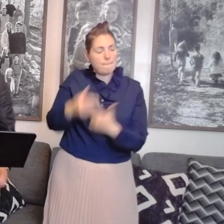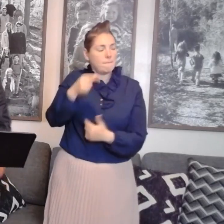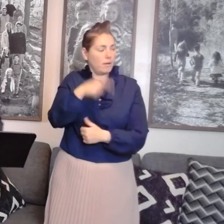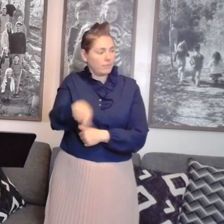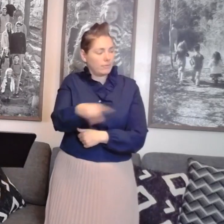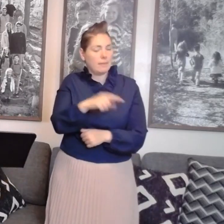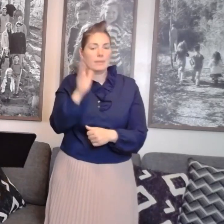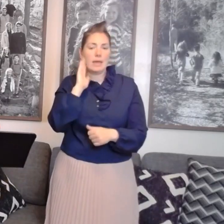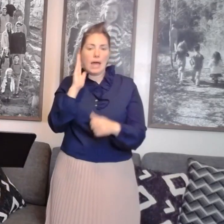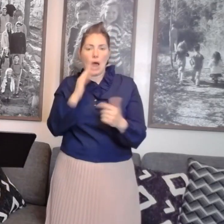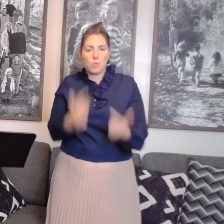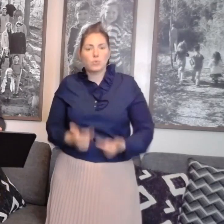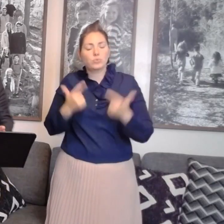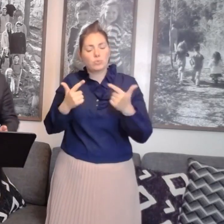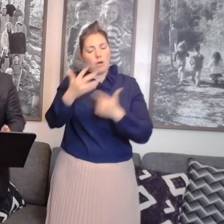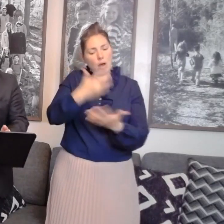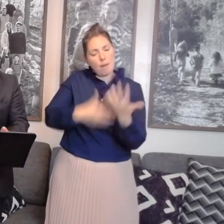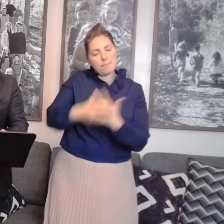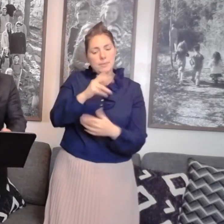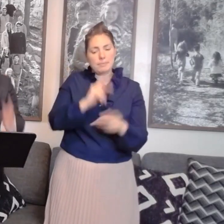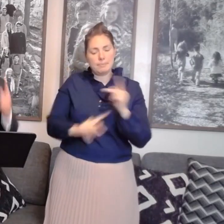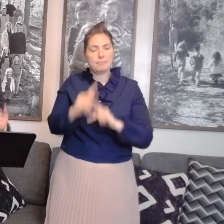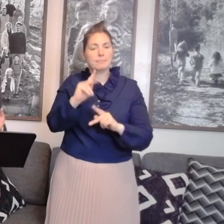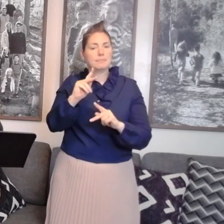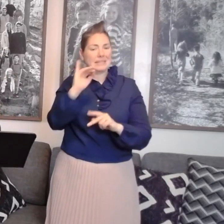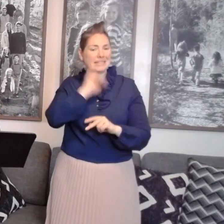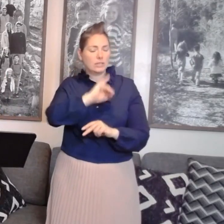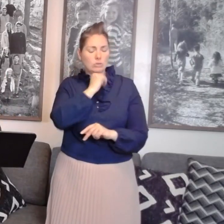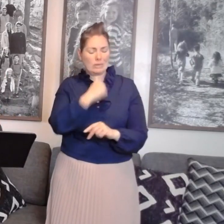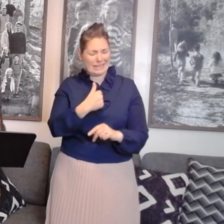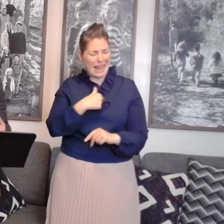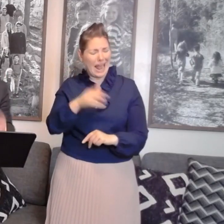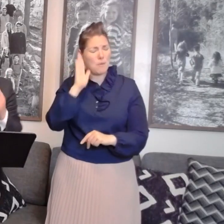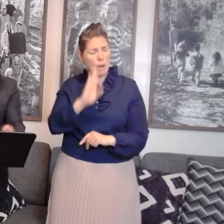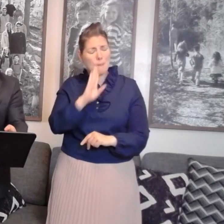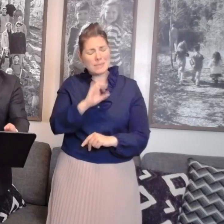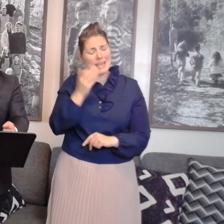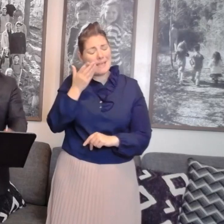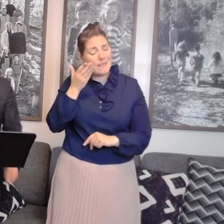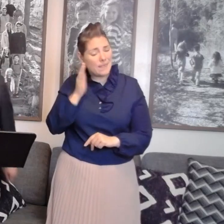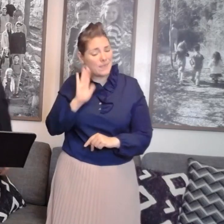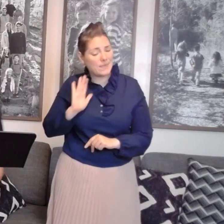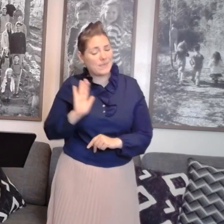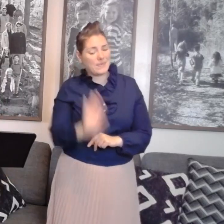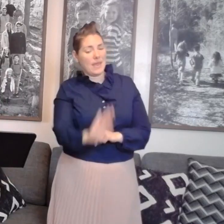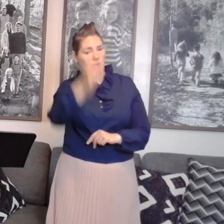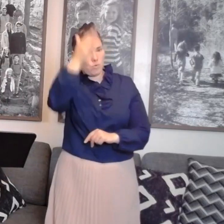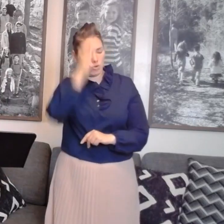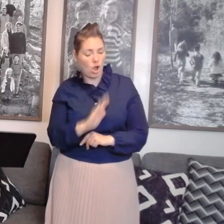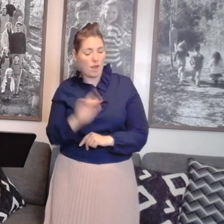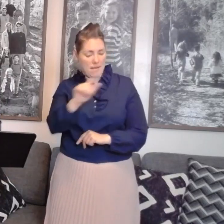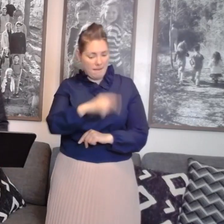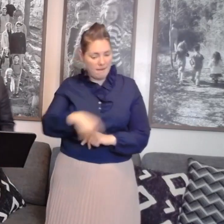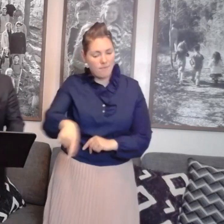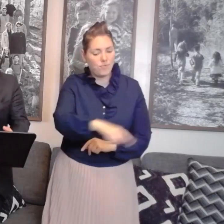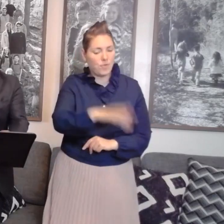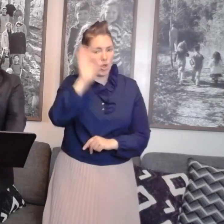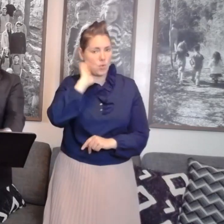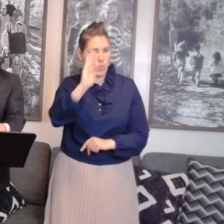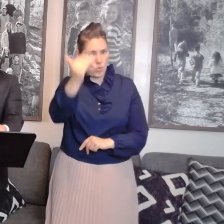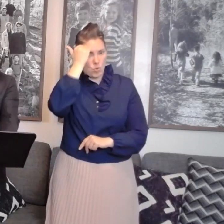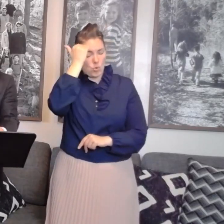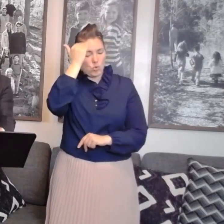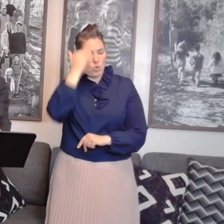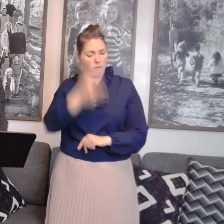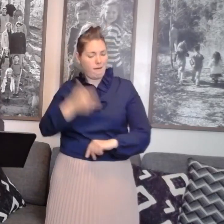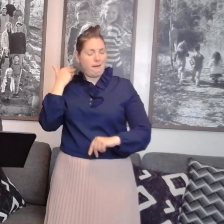dwell among the children of Israel, and I will be their God, and they shall know that I